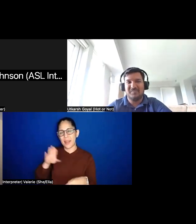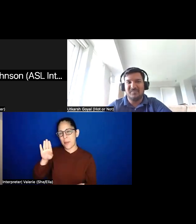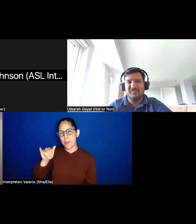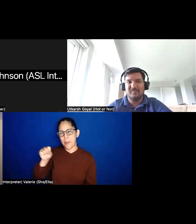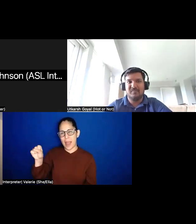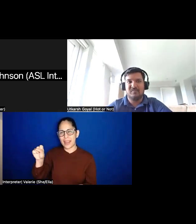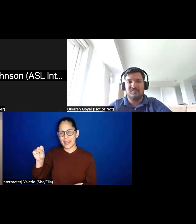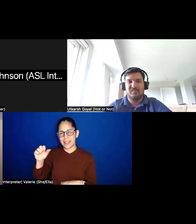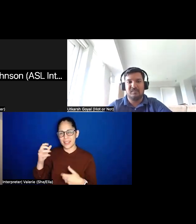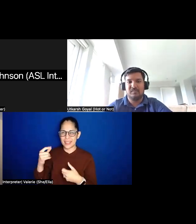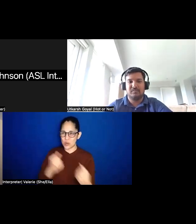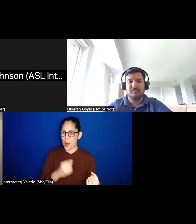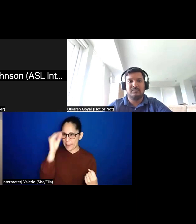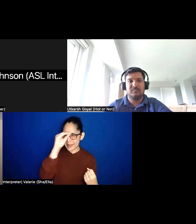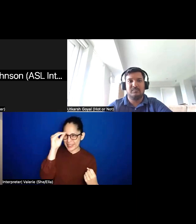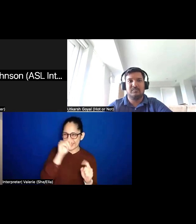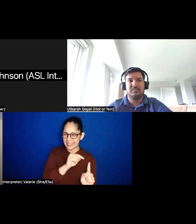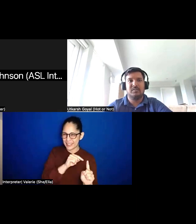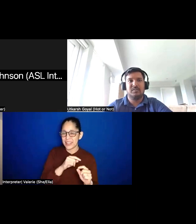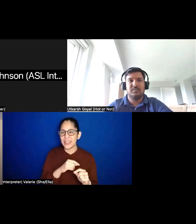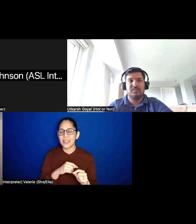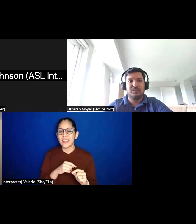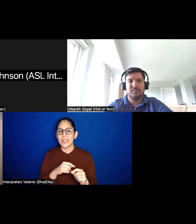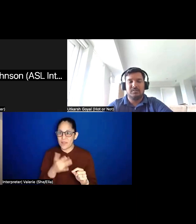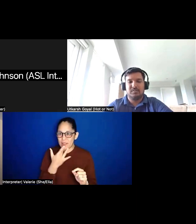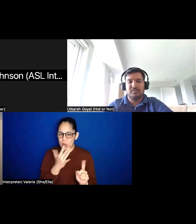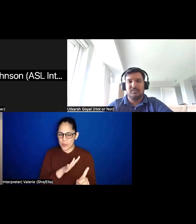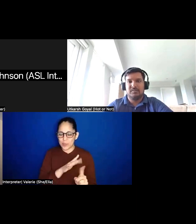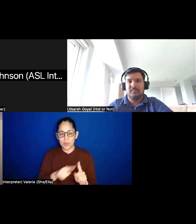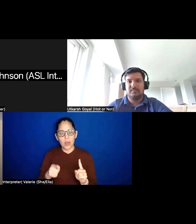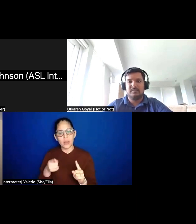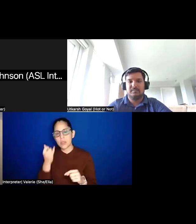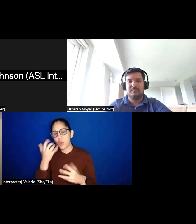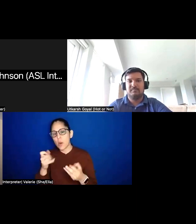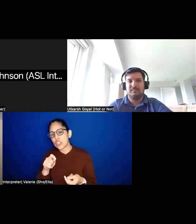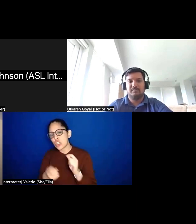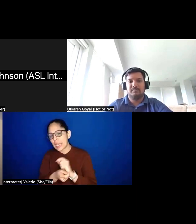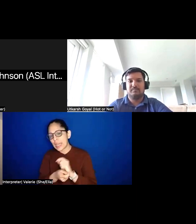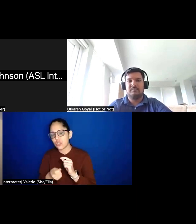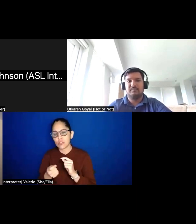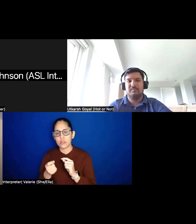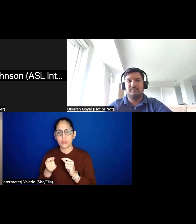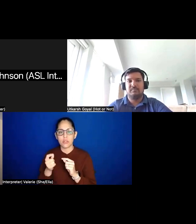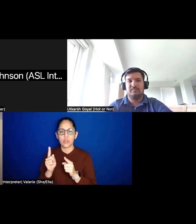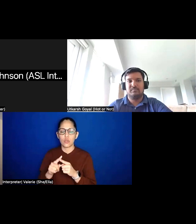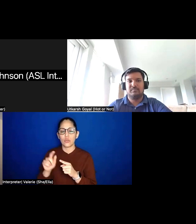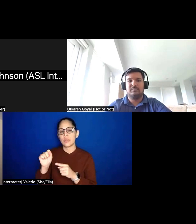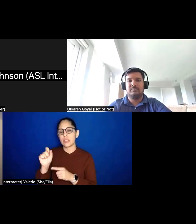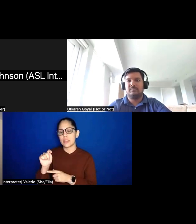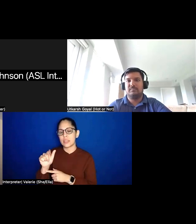When you want to make a change to state, like for example, if you send a message, or on Hot or Not, if